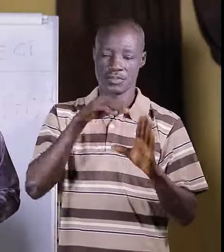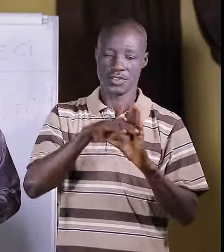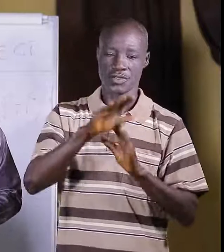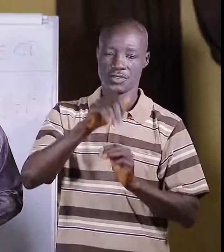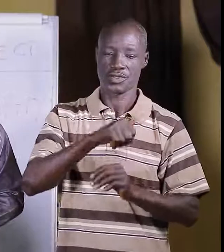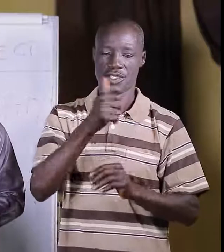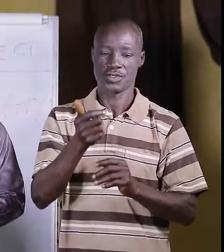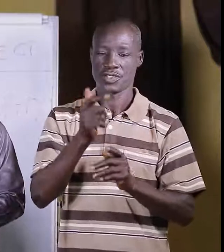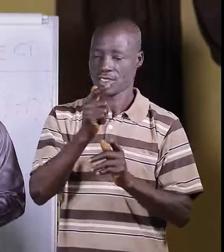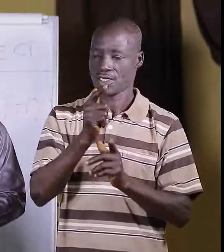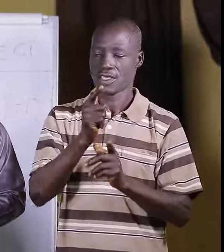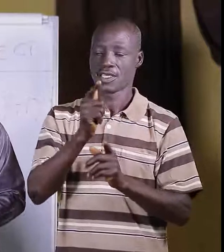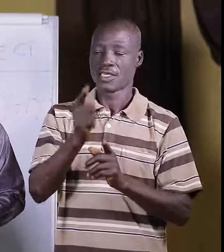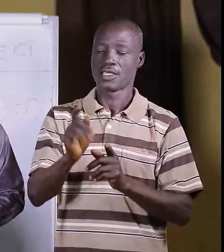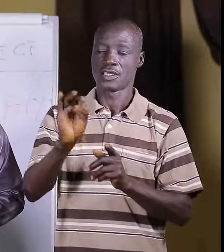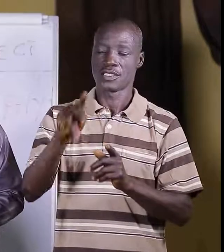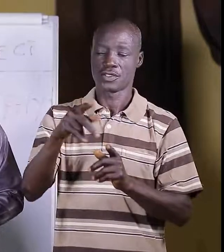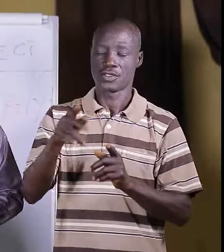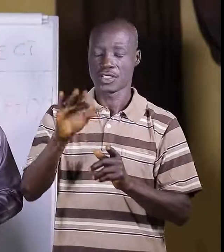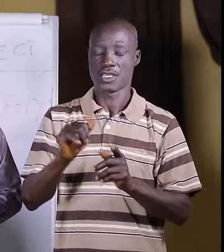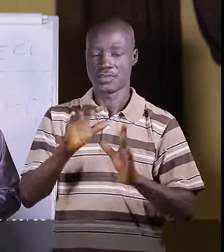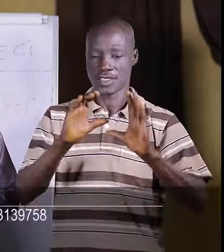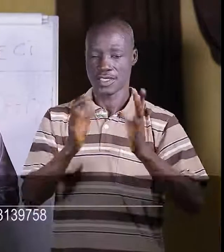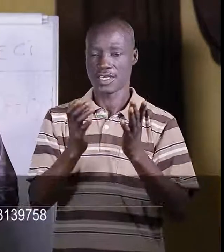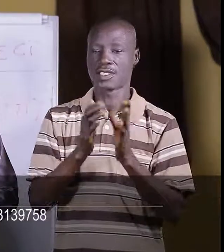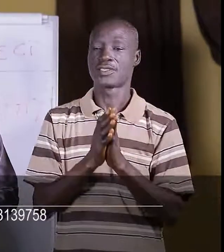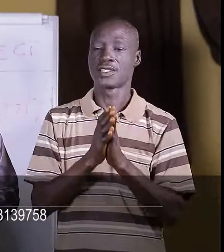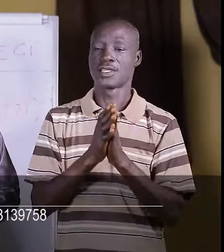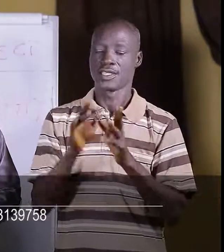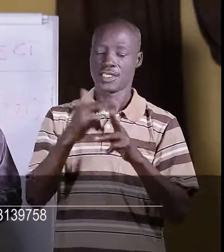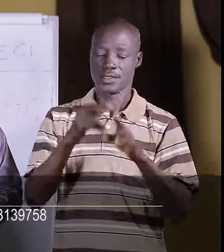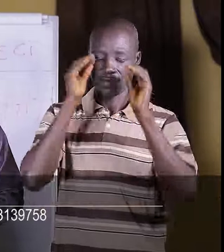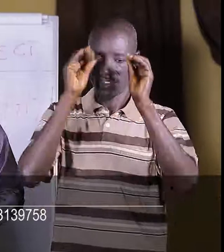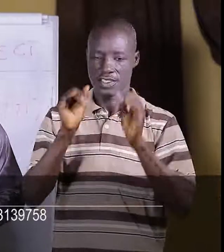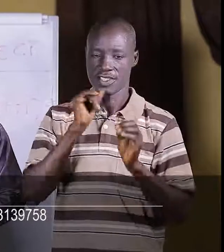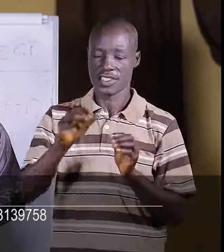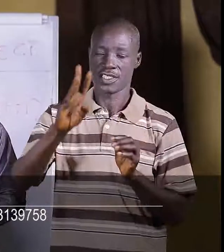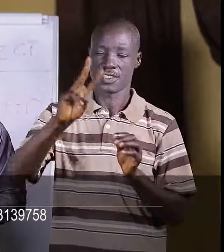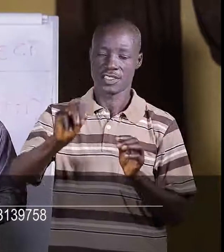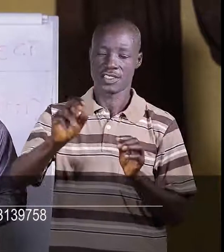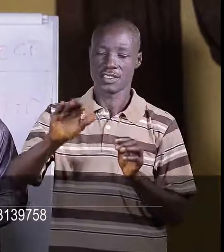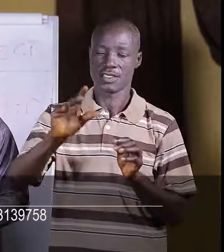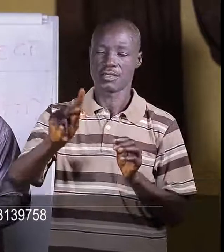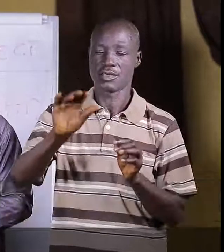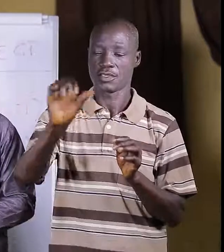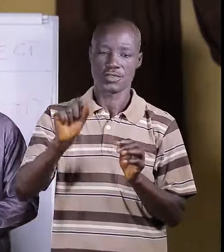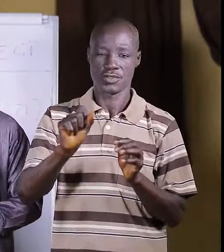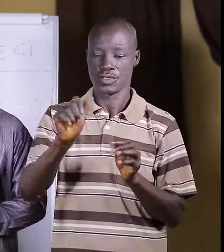another geography class. My name is Mr. Marcus Adamu.